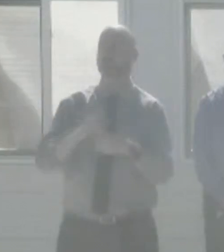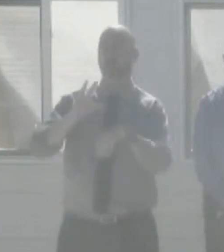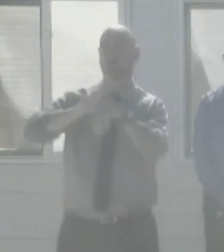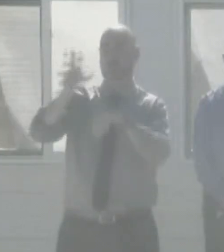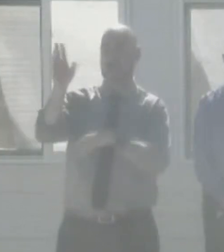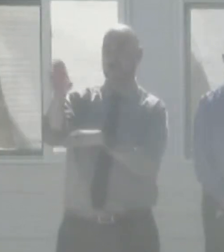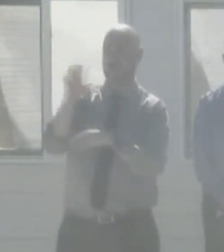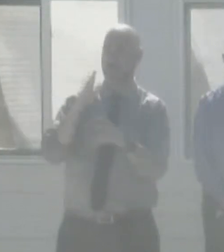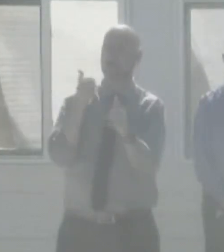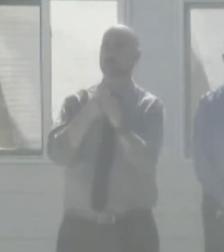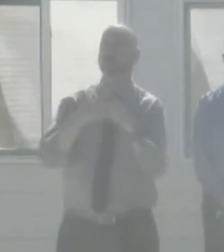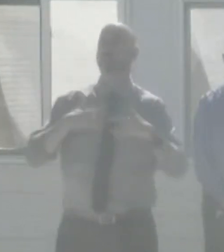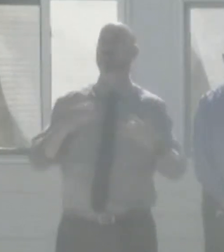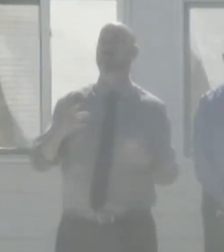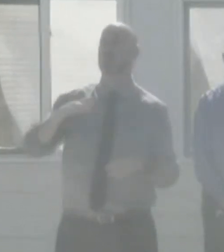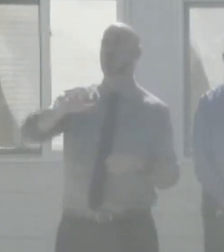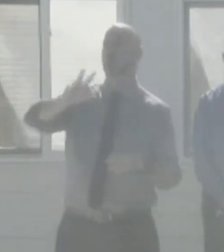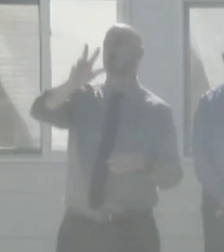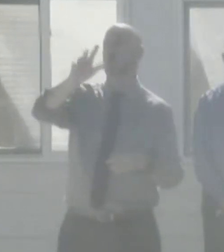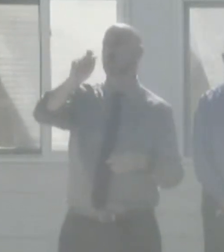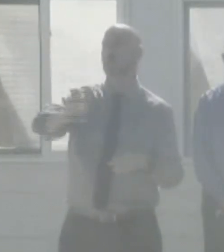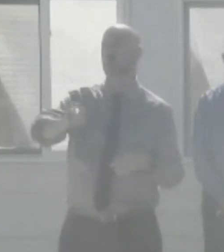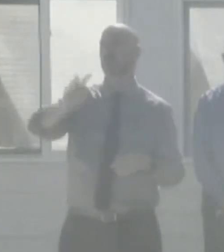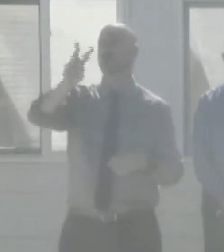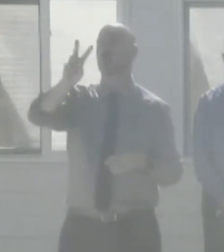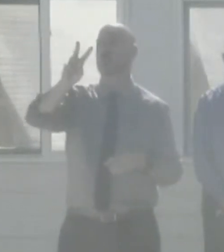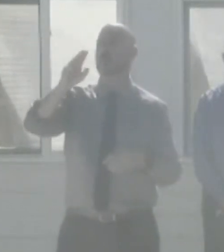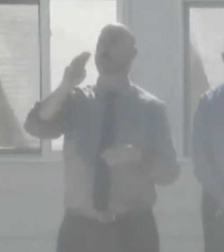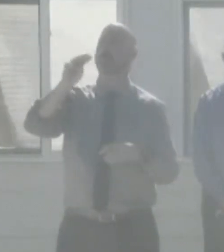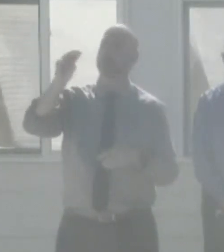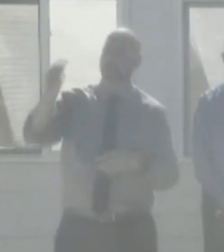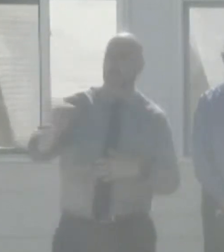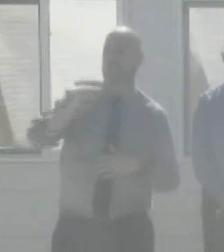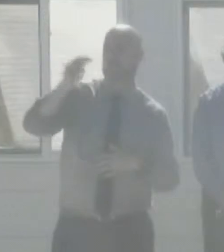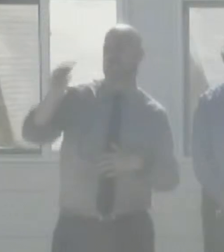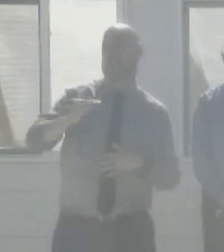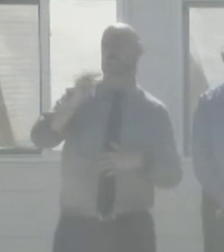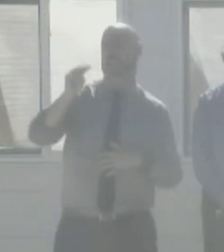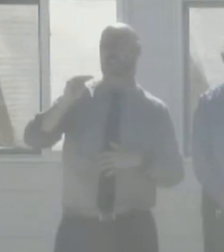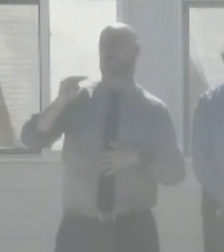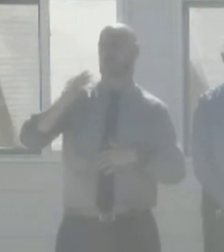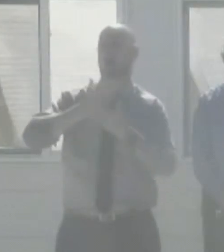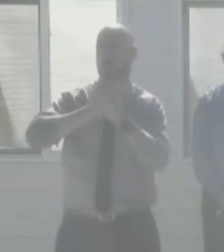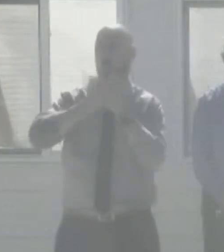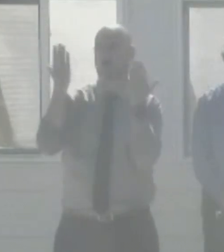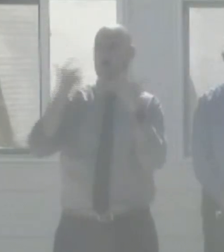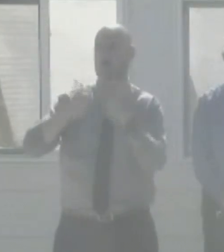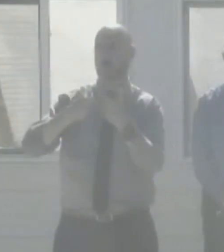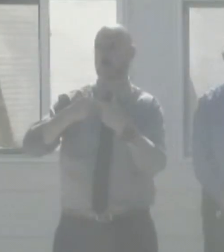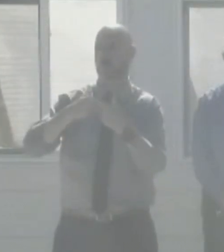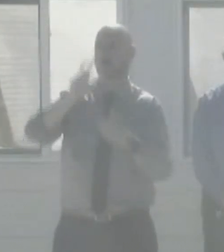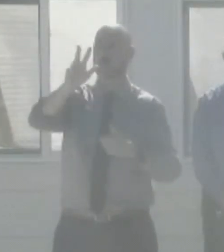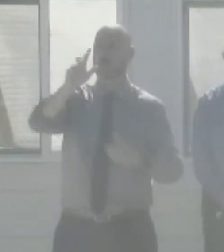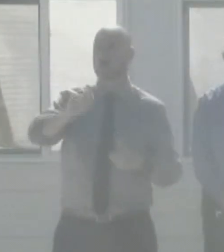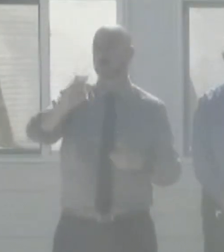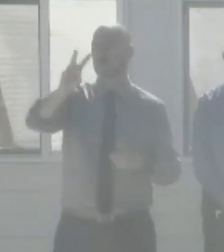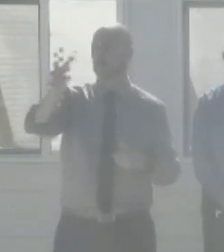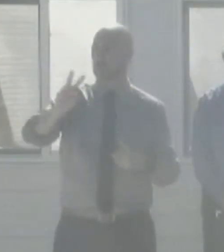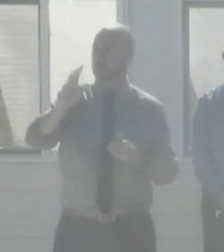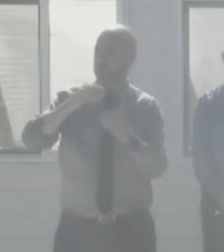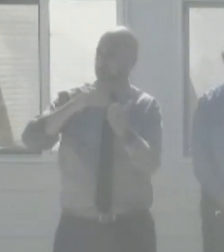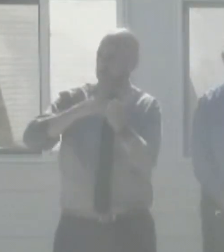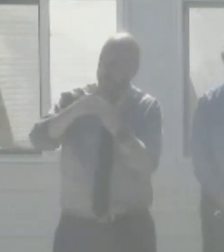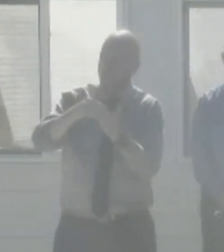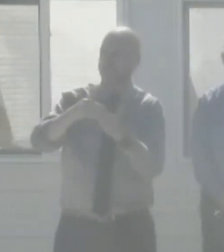3.2 million that are without power, 3.2 million accounts throughout the state of Florida. Since the storm hit,